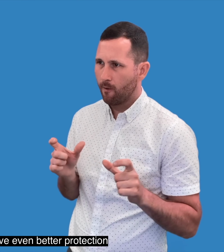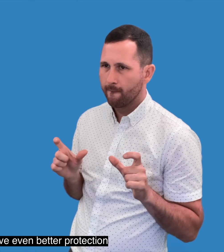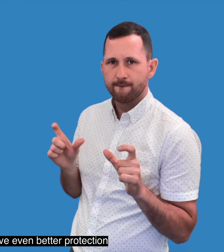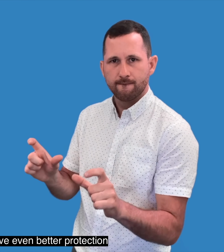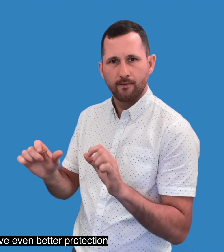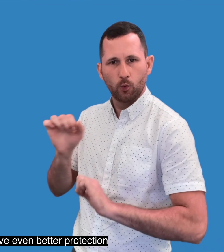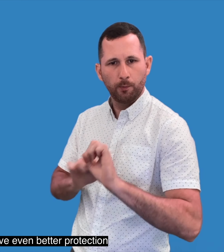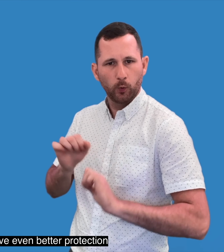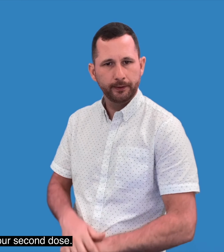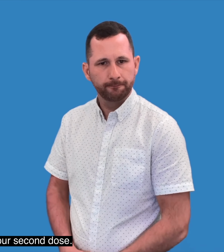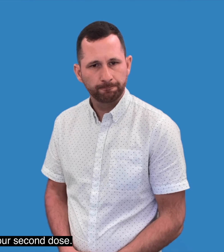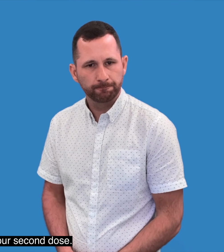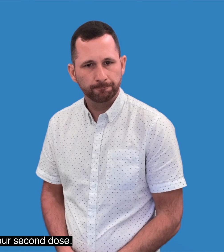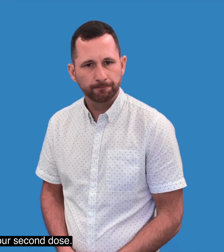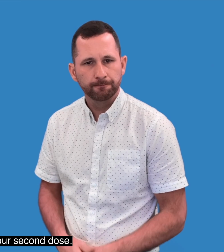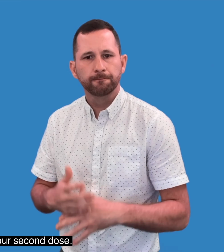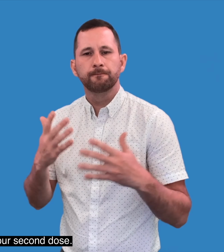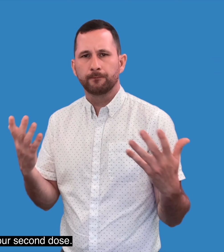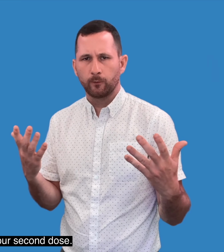even better protection after your second dose.